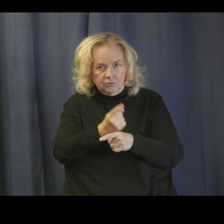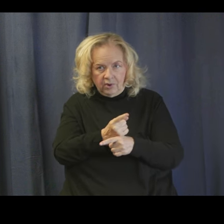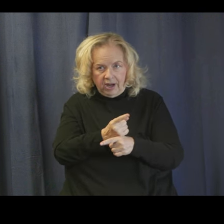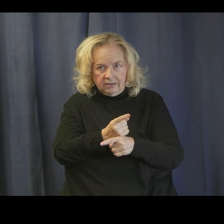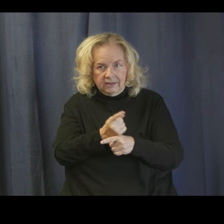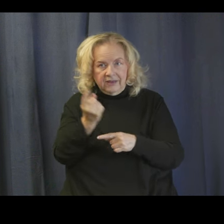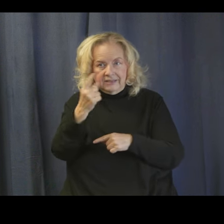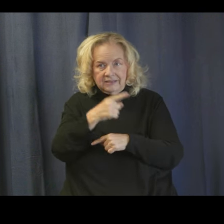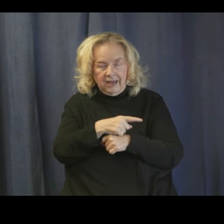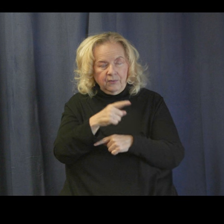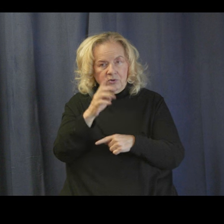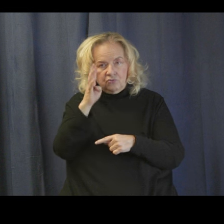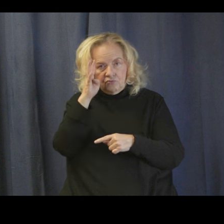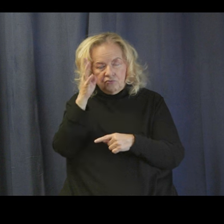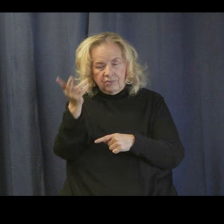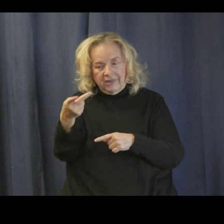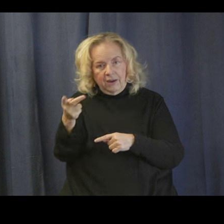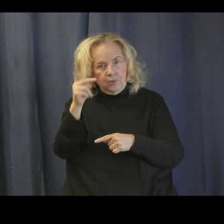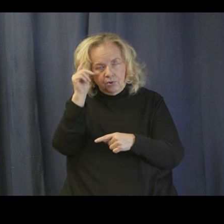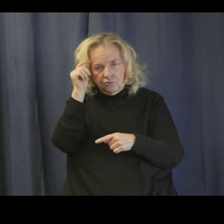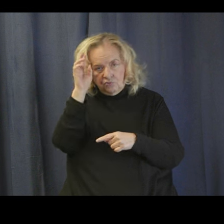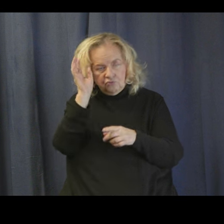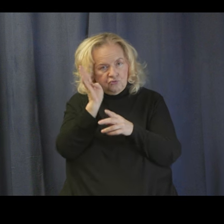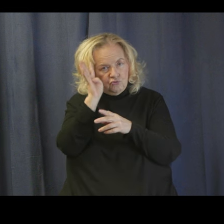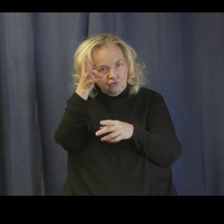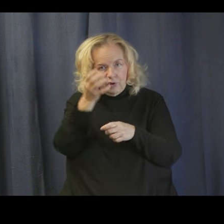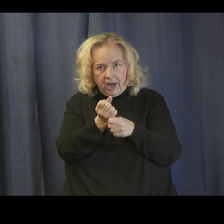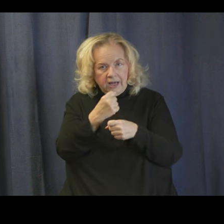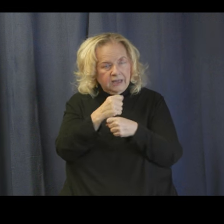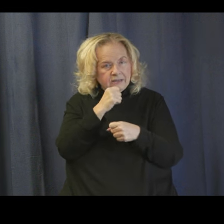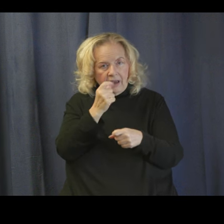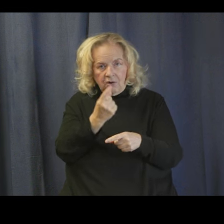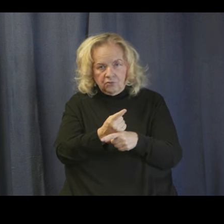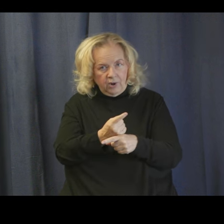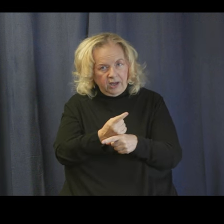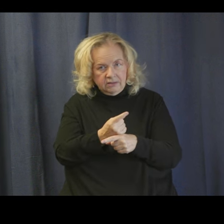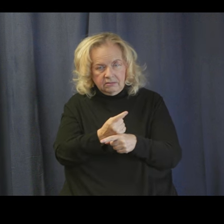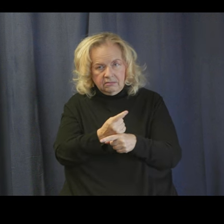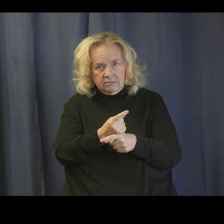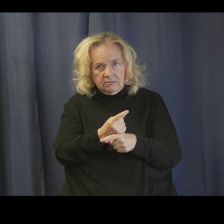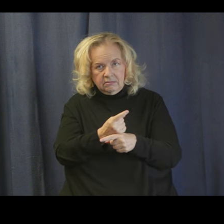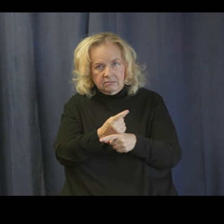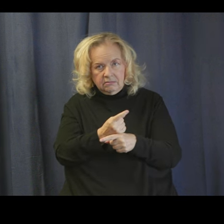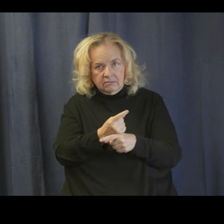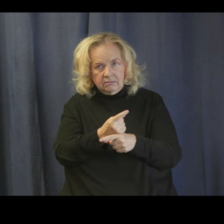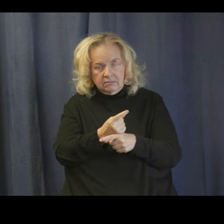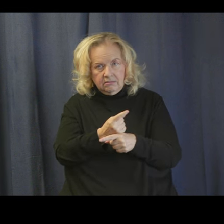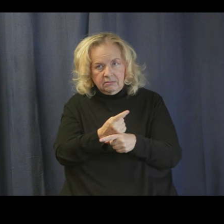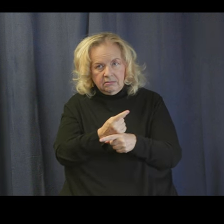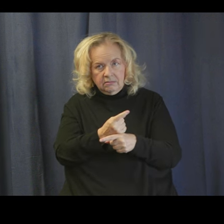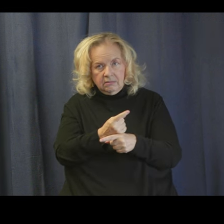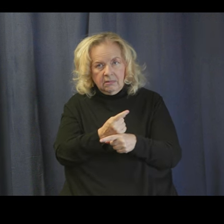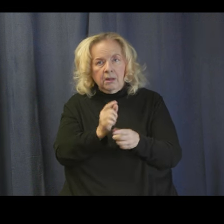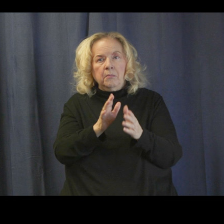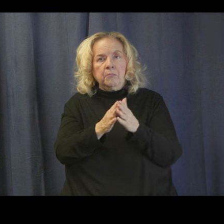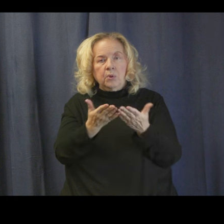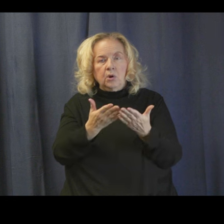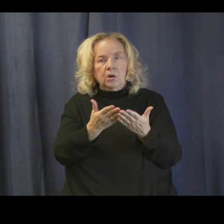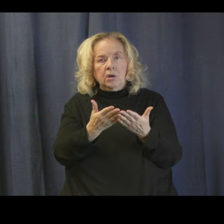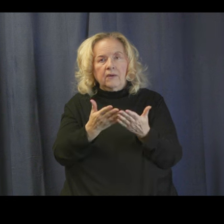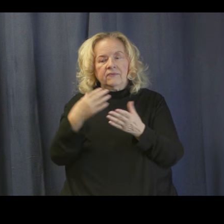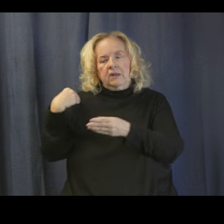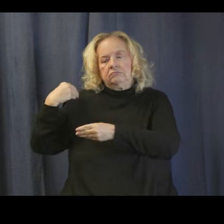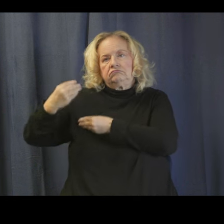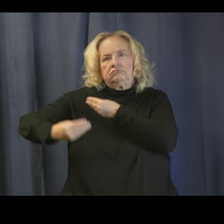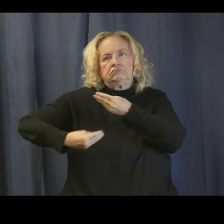not correct. In the day when they were created is not correct. Here's a little closer. This is the